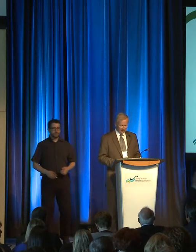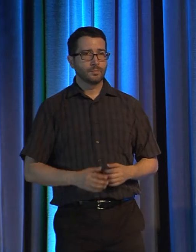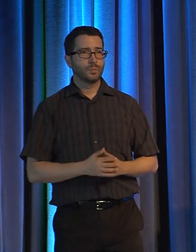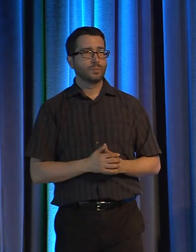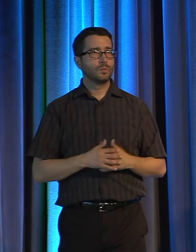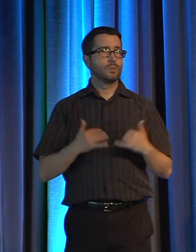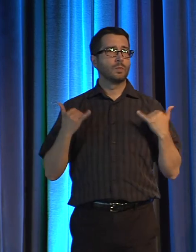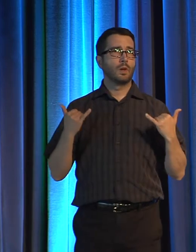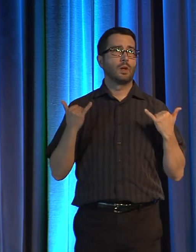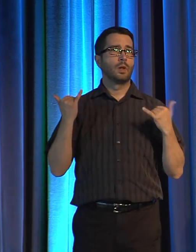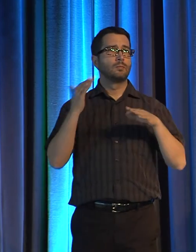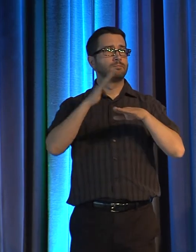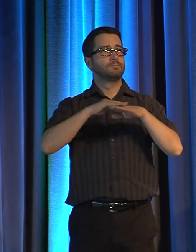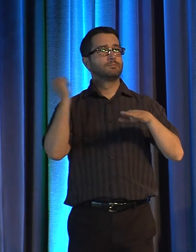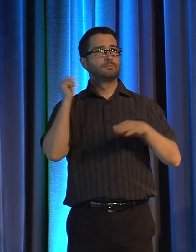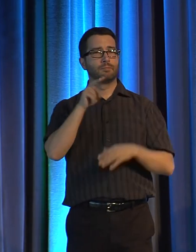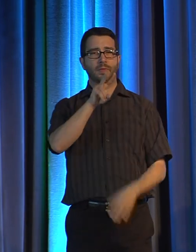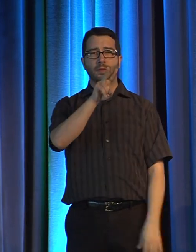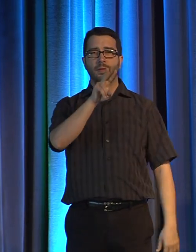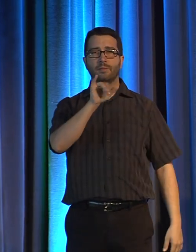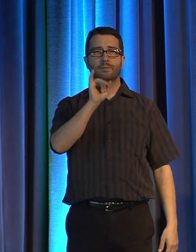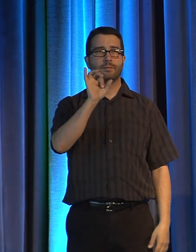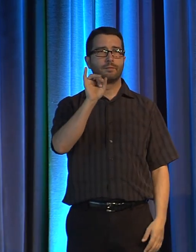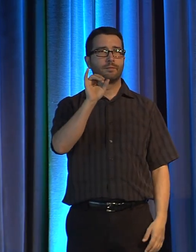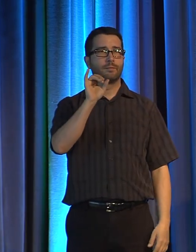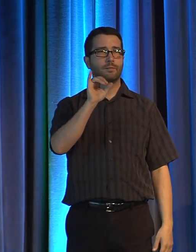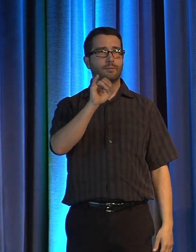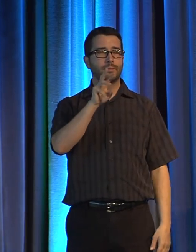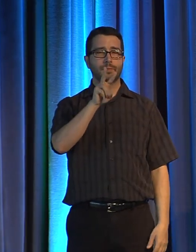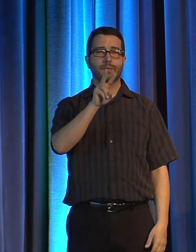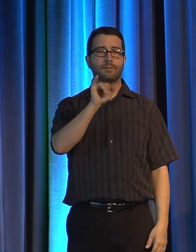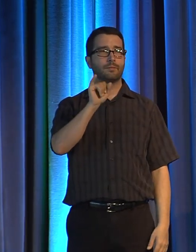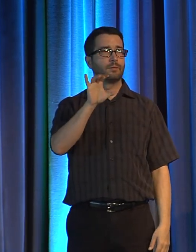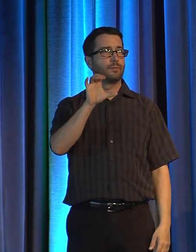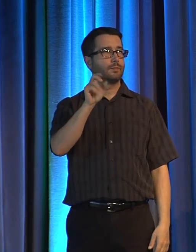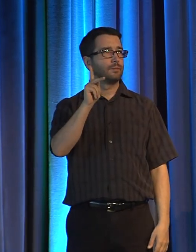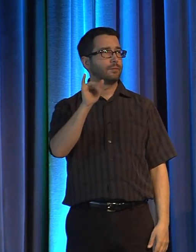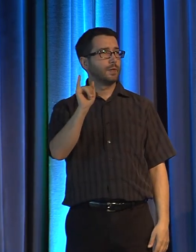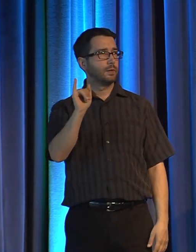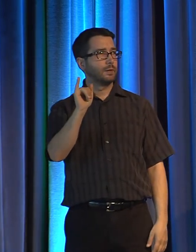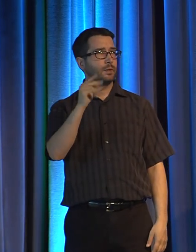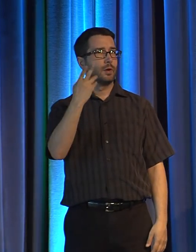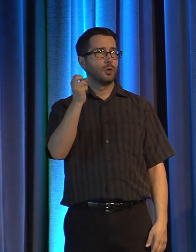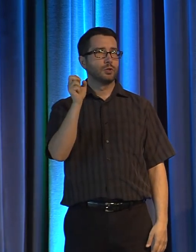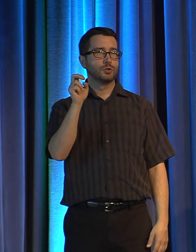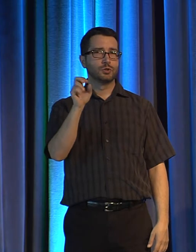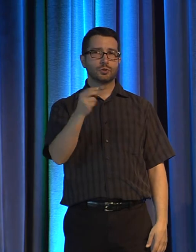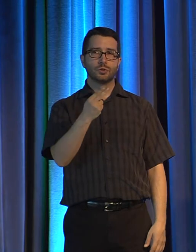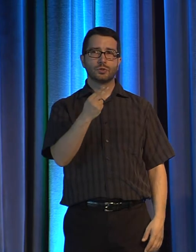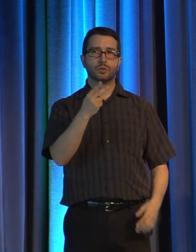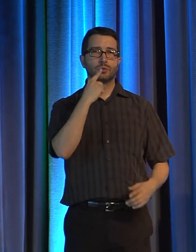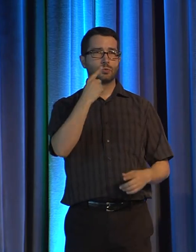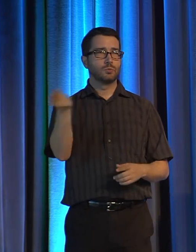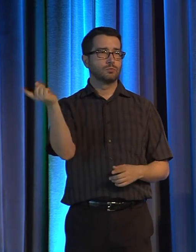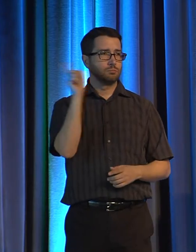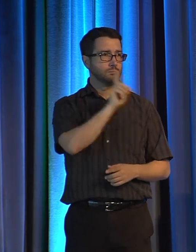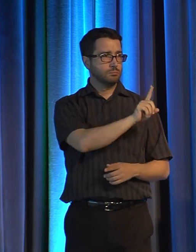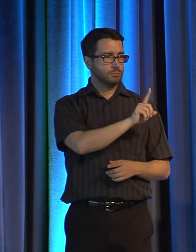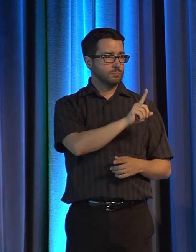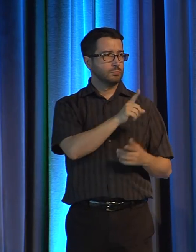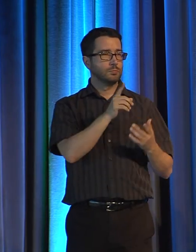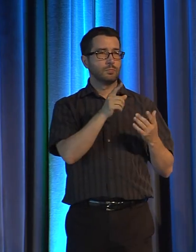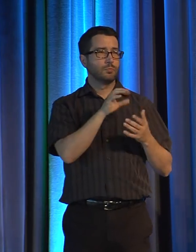I'd now like to call upon Vicki Harnish to say a few words about a very important committee, and she'll say a few words on behalf of the Finance and